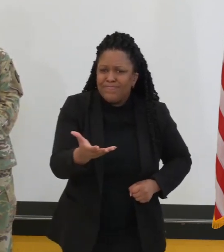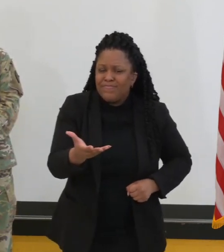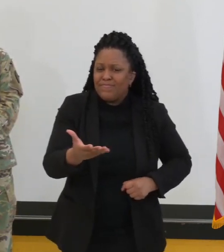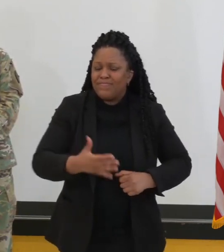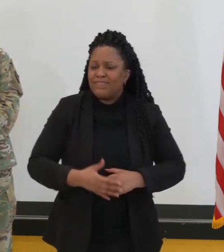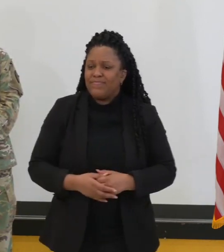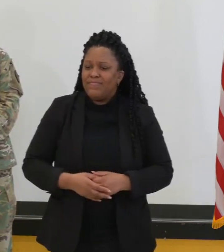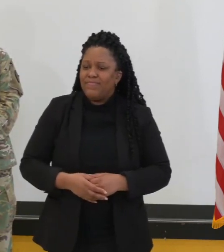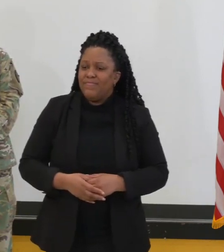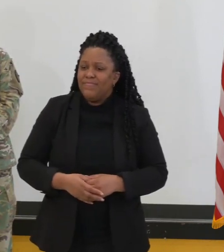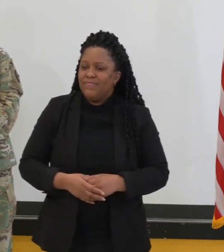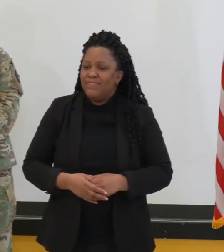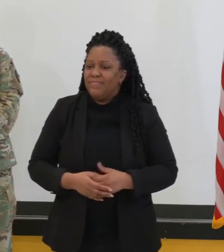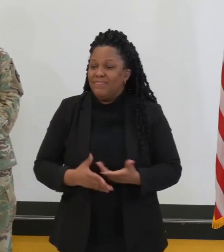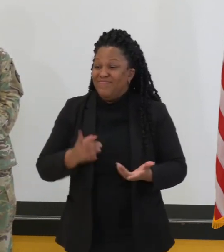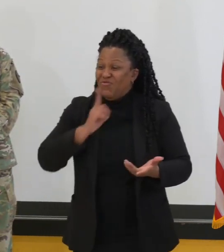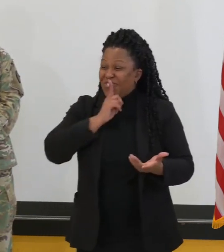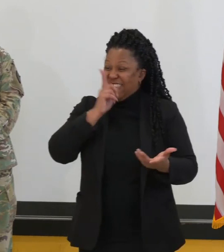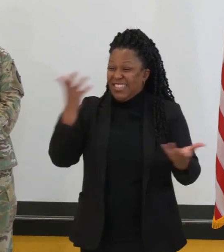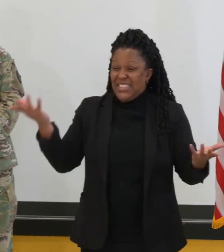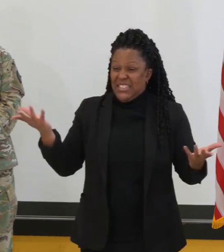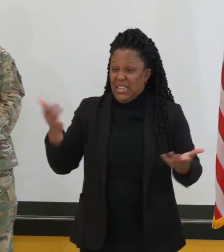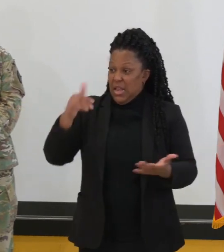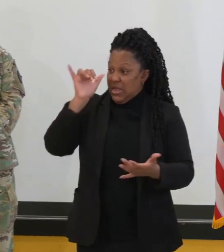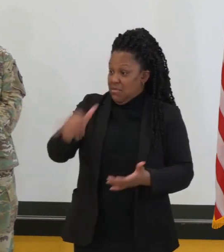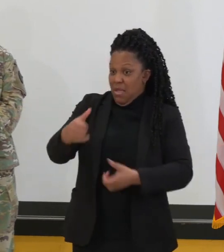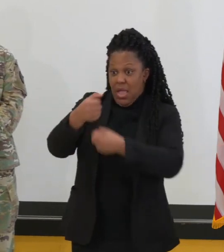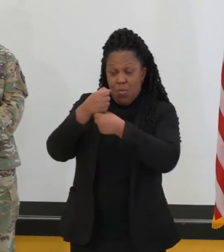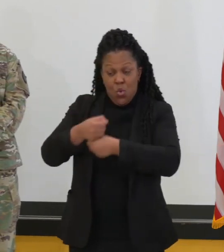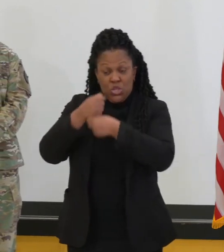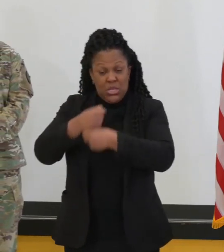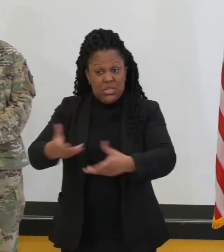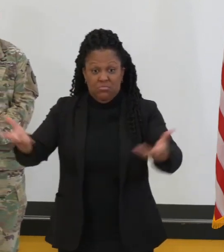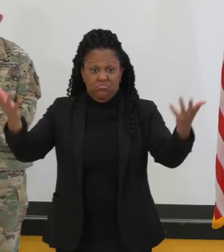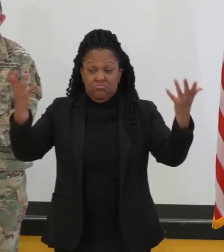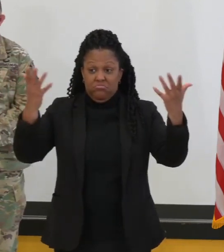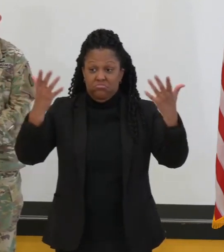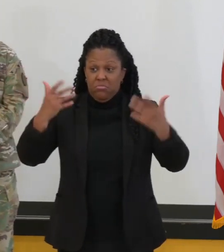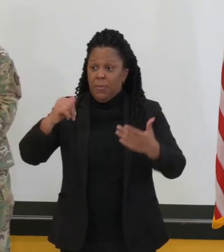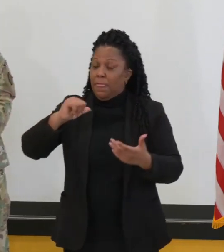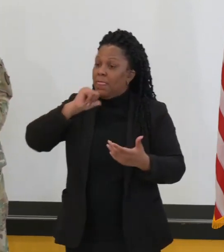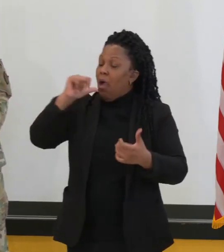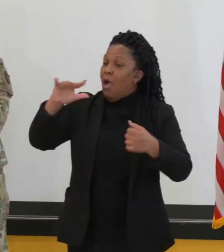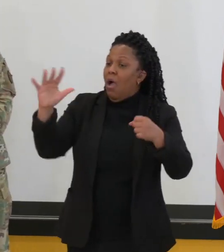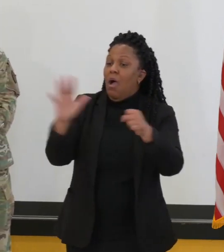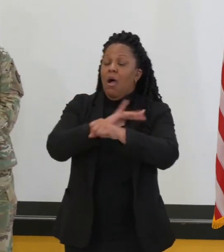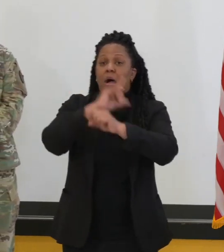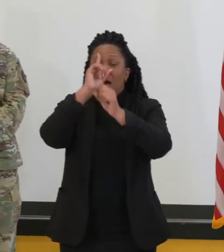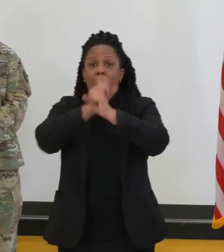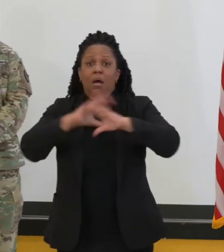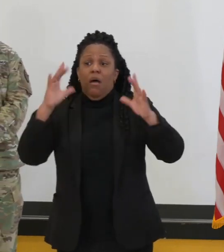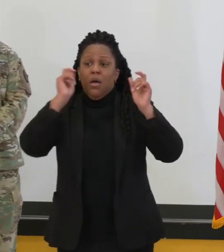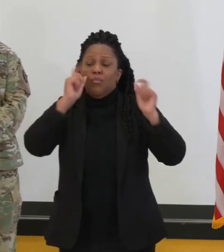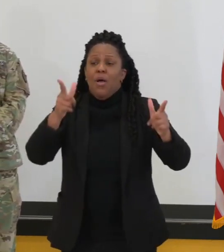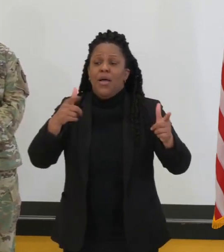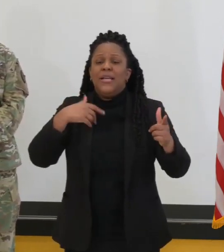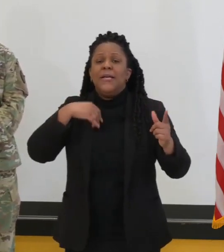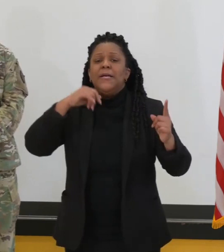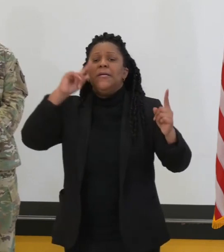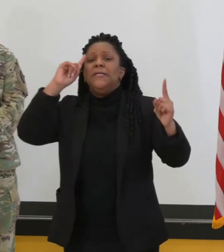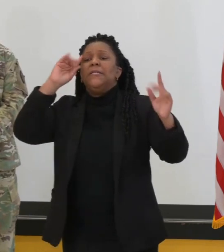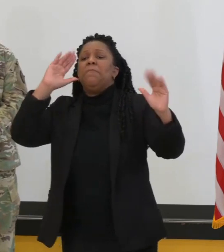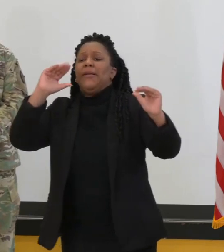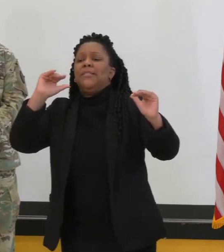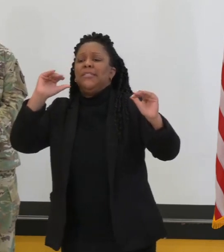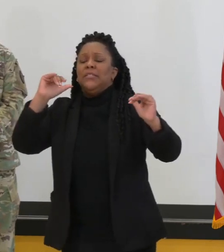protest came upon us, frankly, by surprise. Not completely by surprise. We were expecting the group that had protested at the